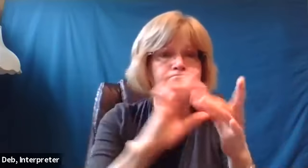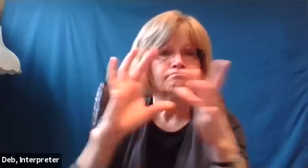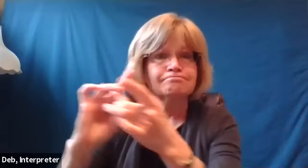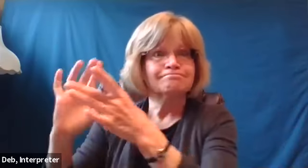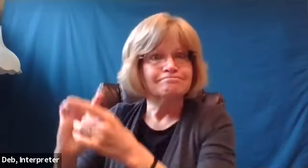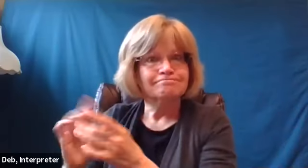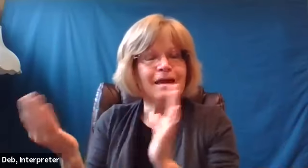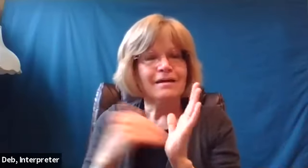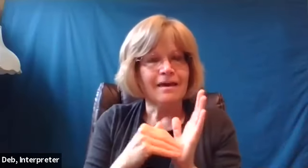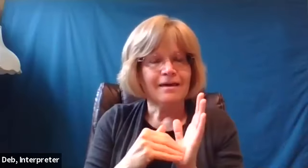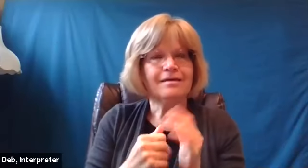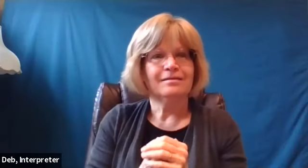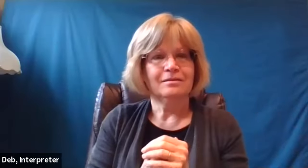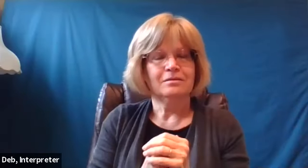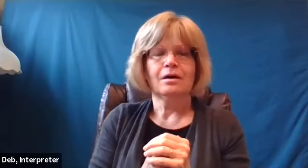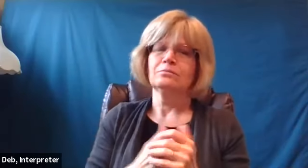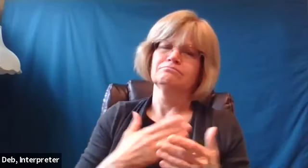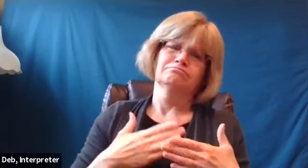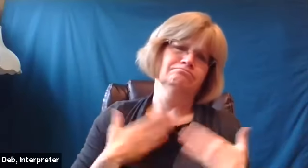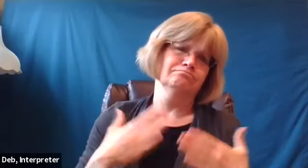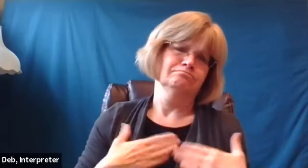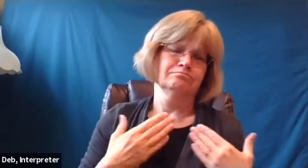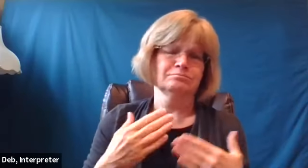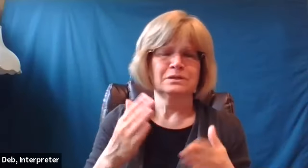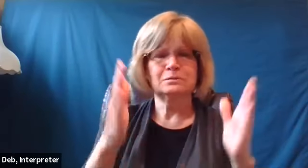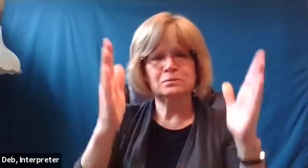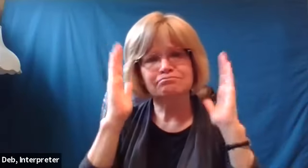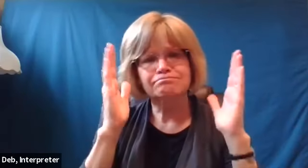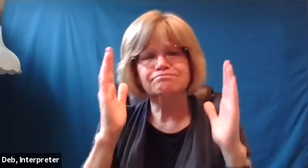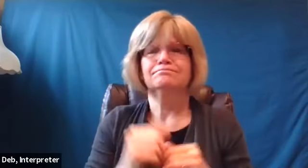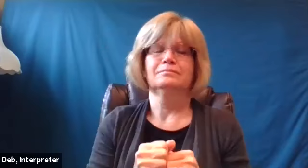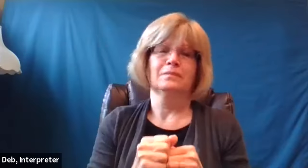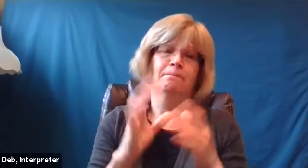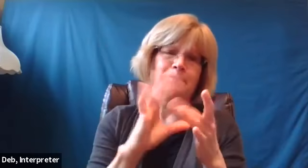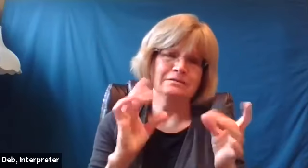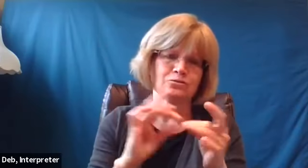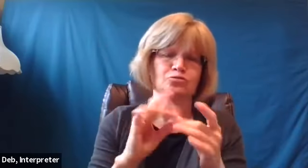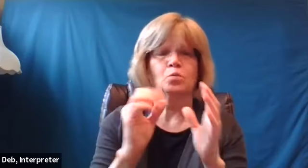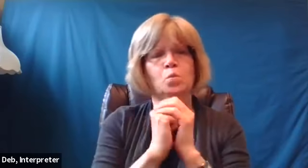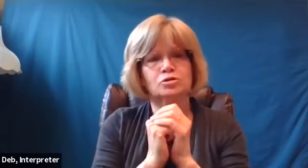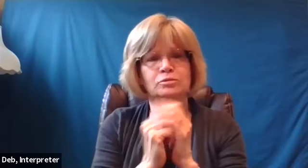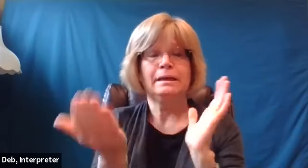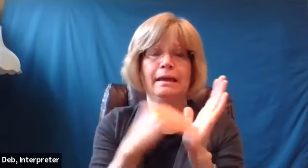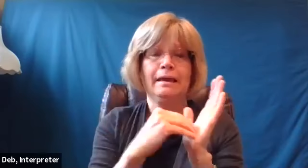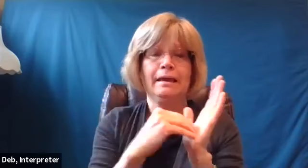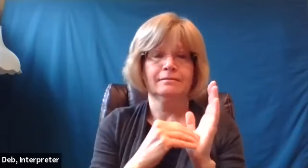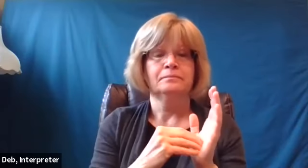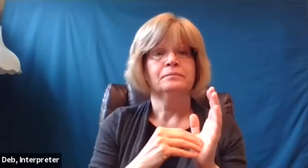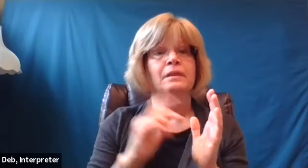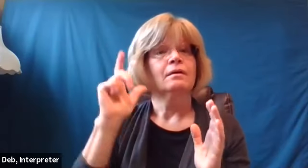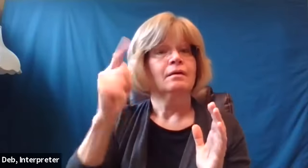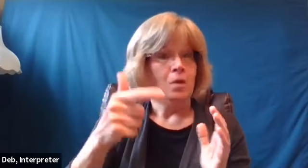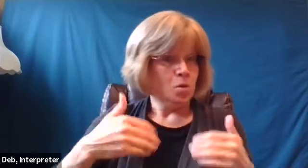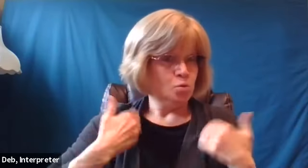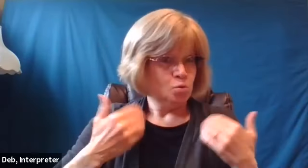the time to listen to the devotions and especially the messages in the music. Next, and soon after, the youth choir was approved